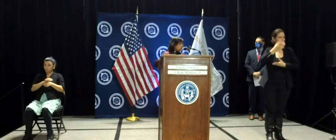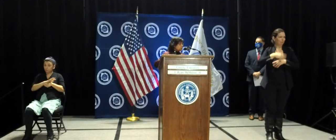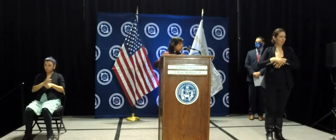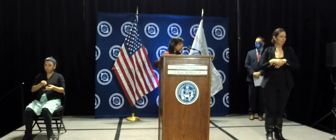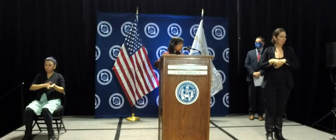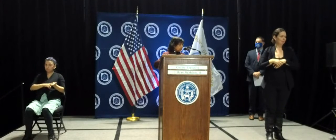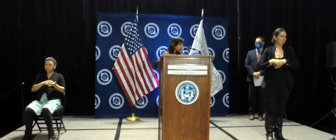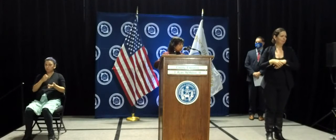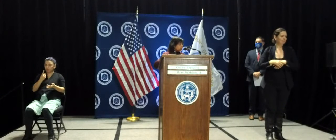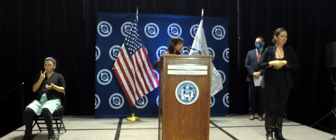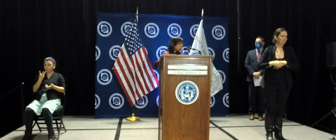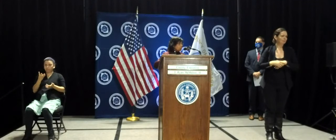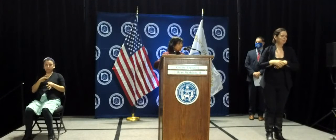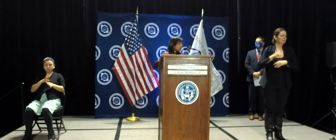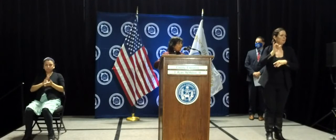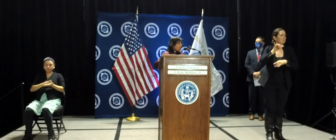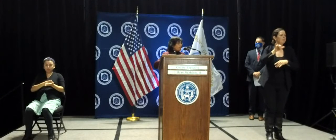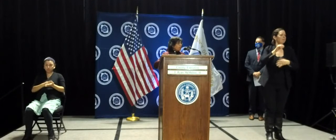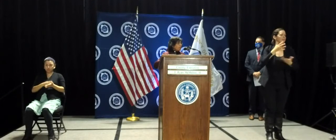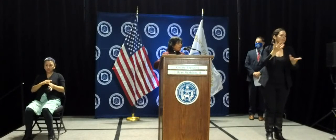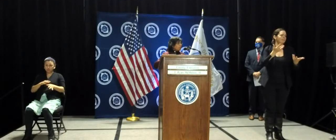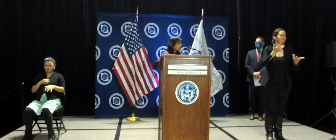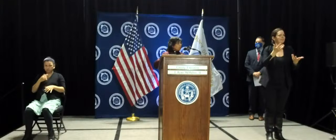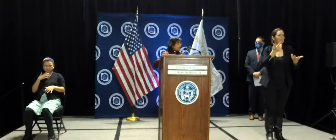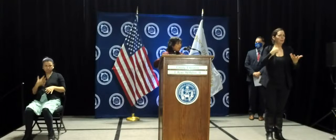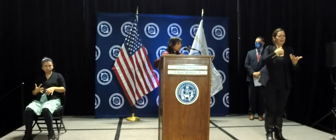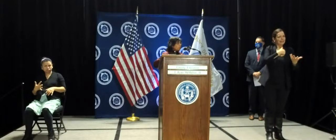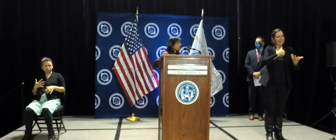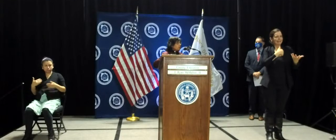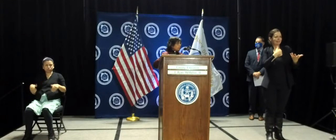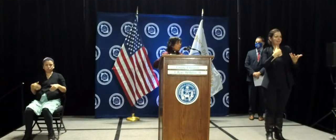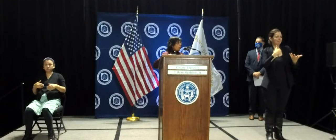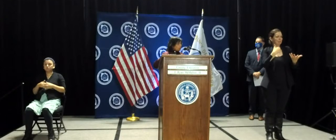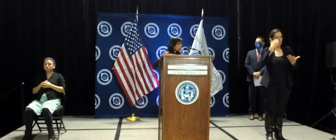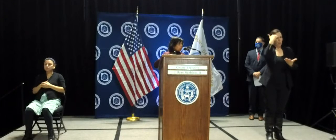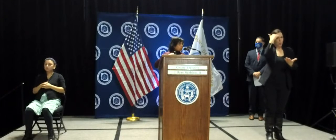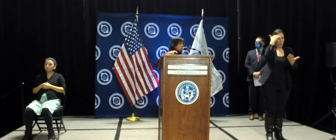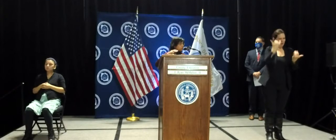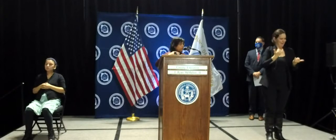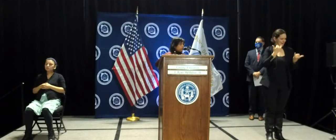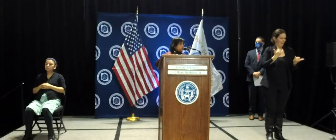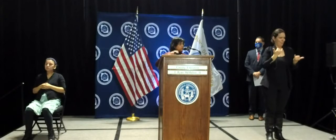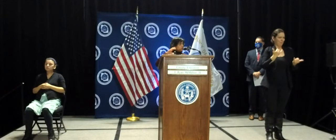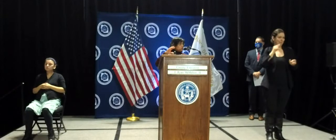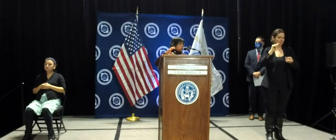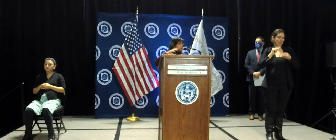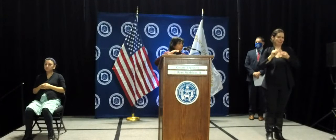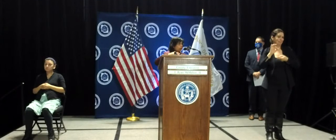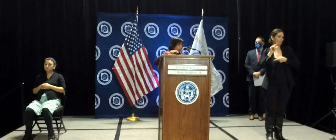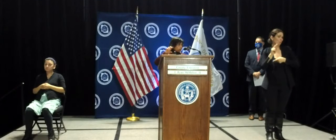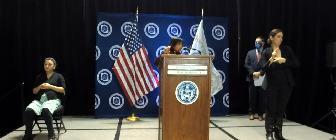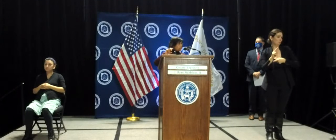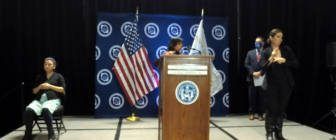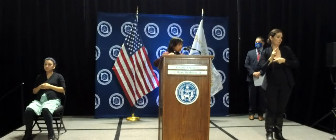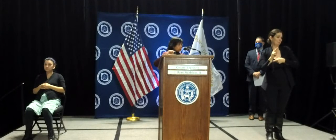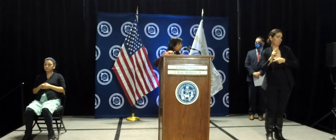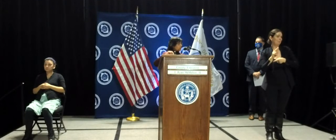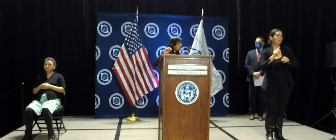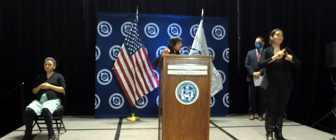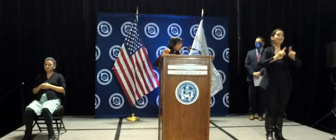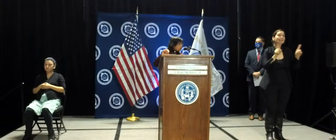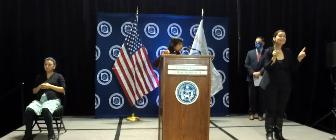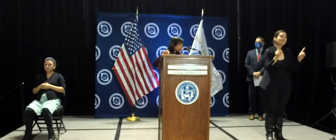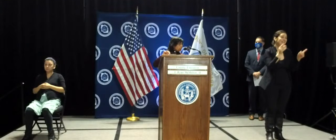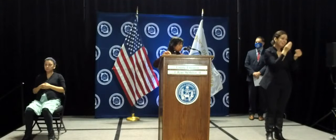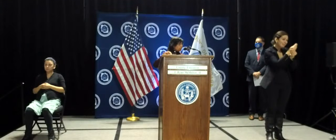like a much more definite information. And I would be very cautious about watching for the